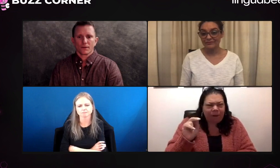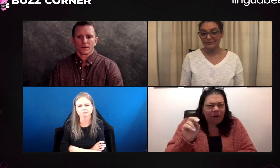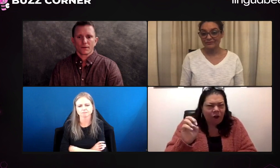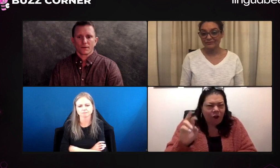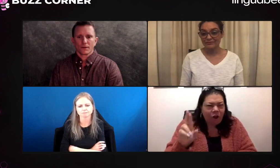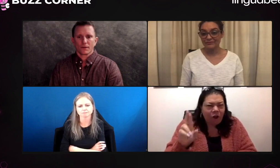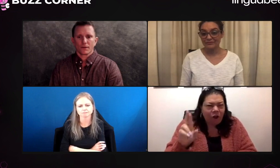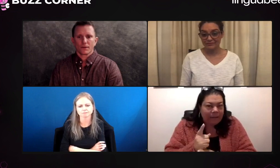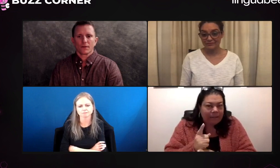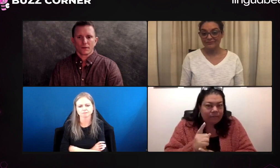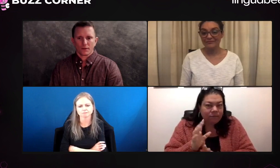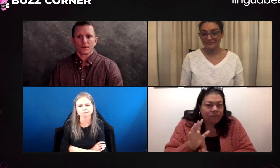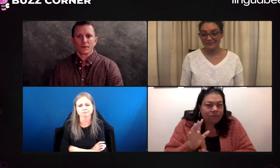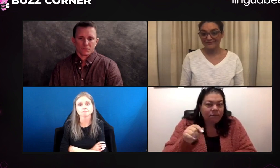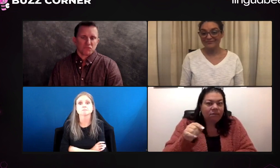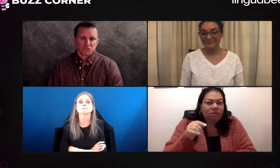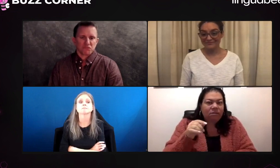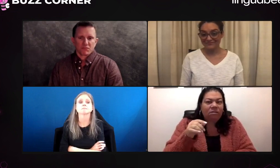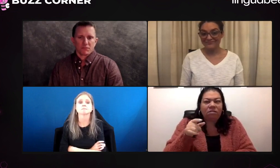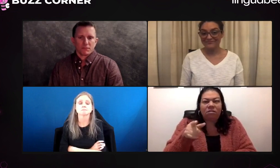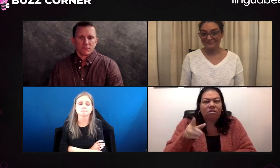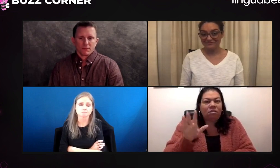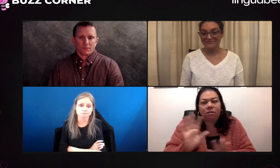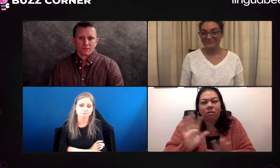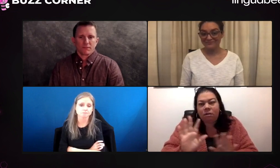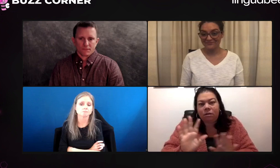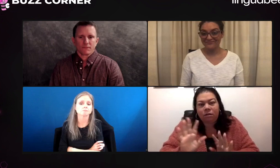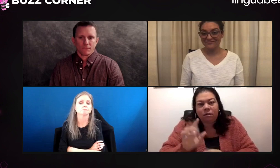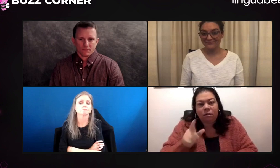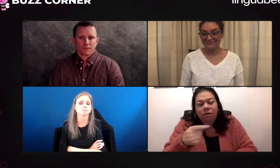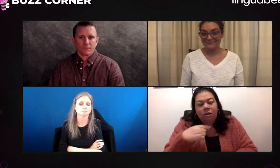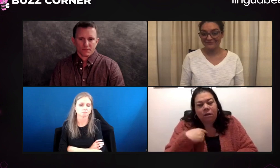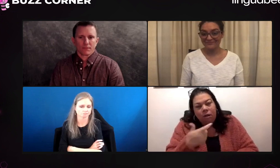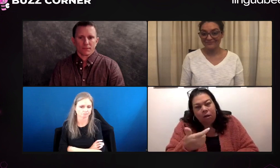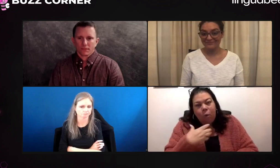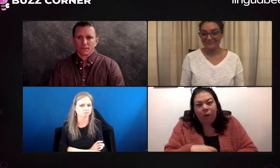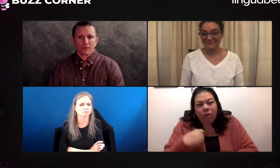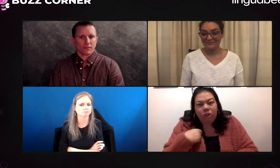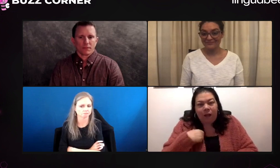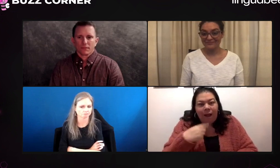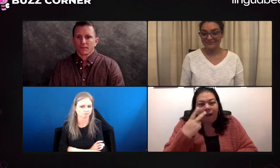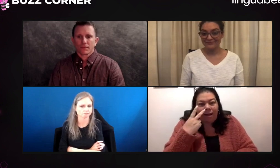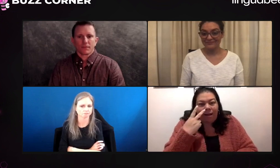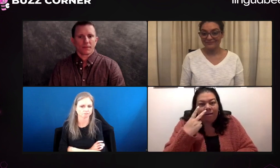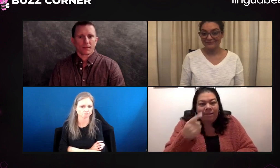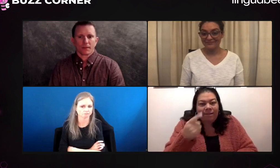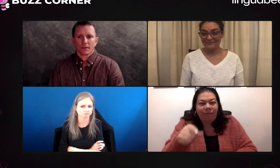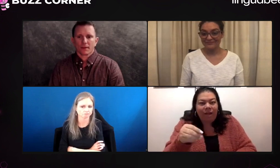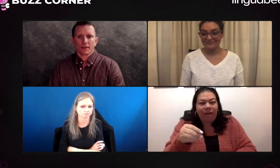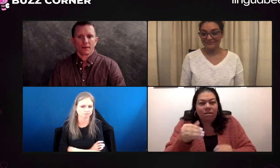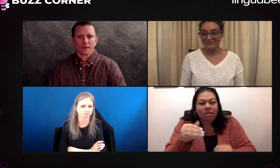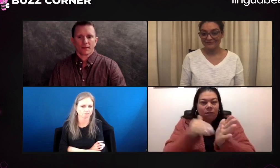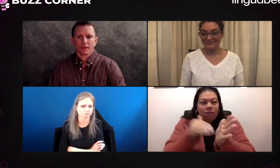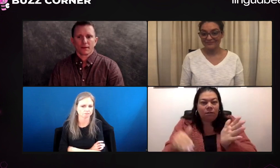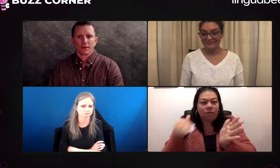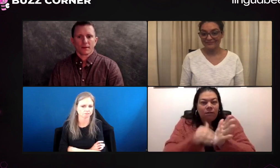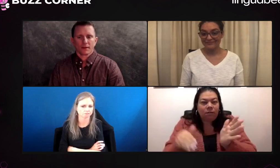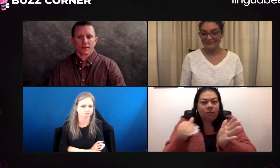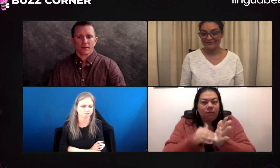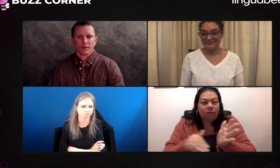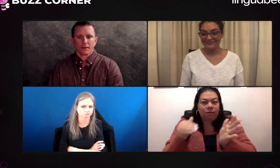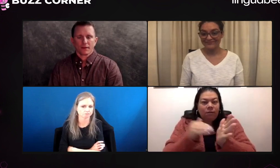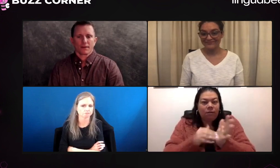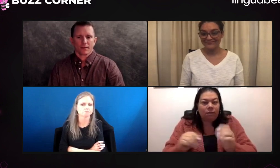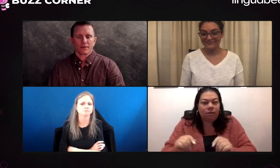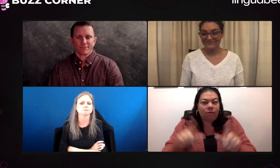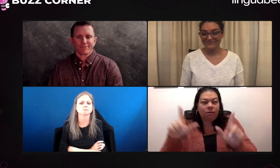appointment is booked. So not everyone is as assertive as I am either. So I wish that I